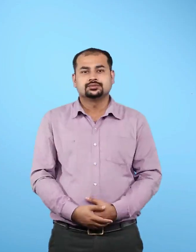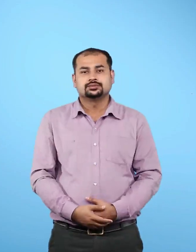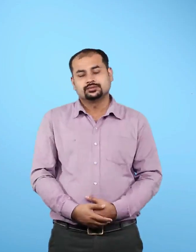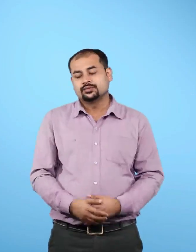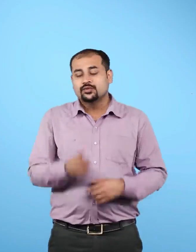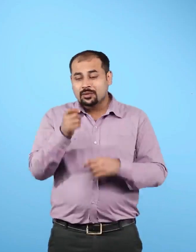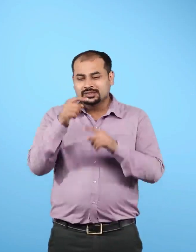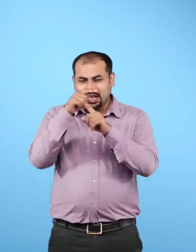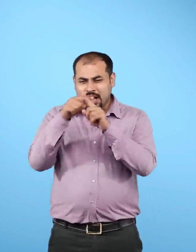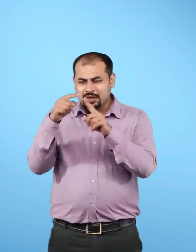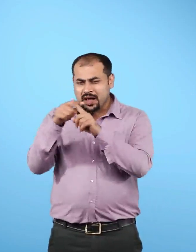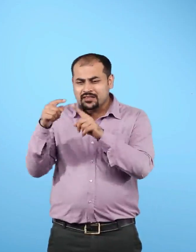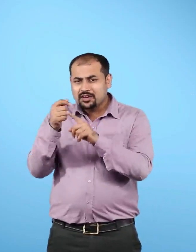and 4 half rupee coins.